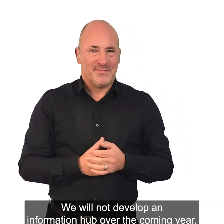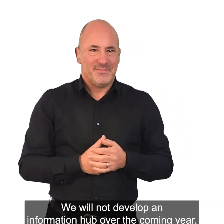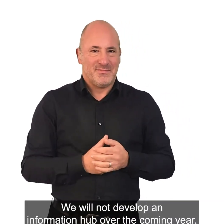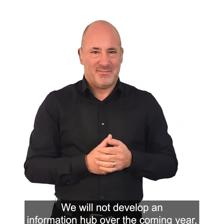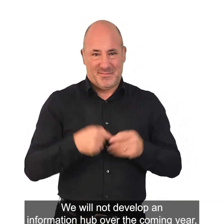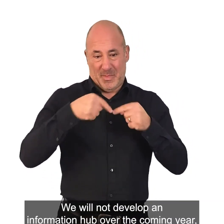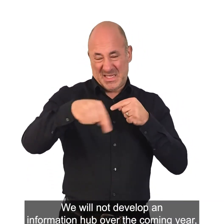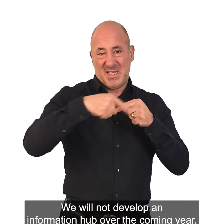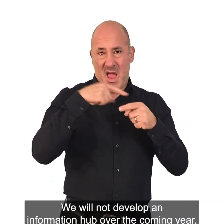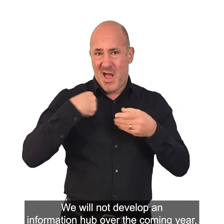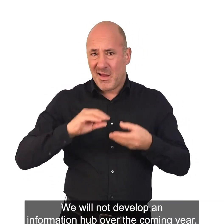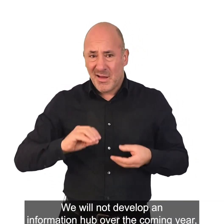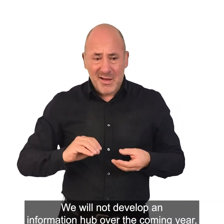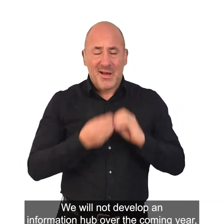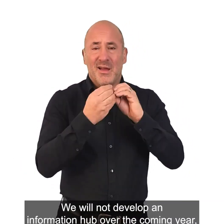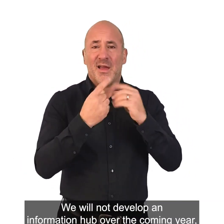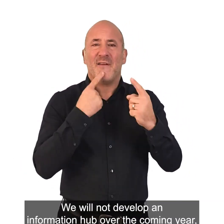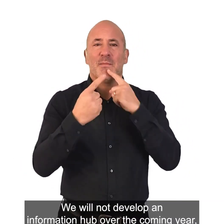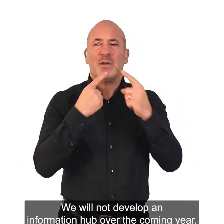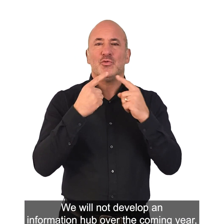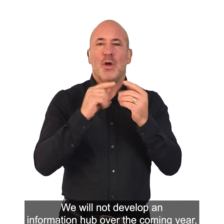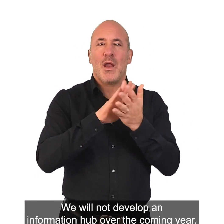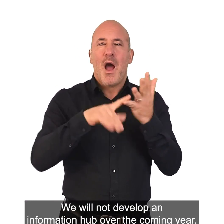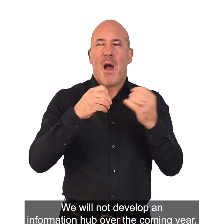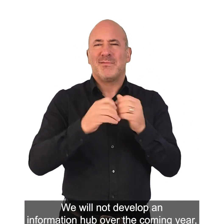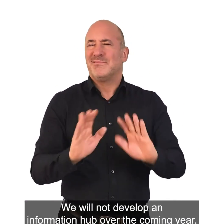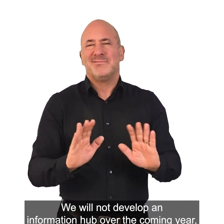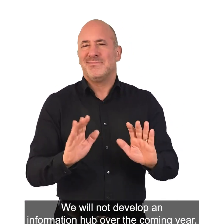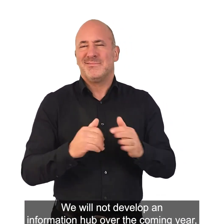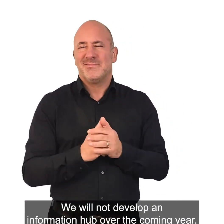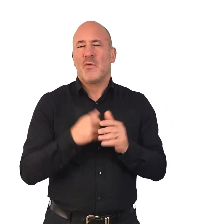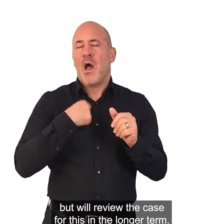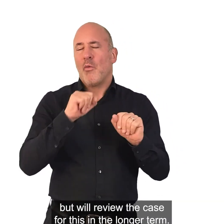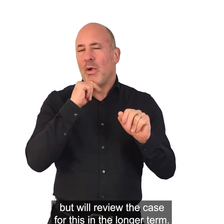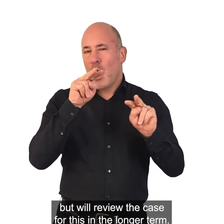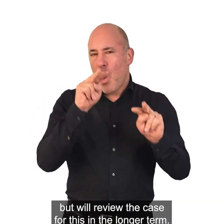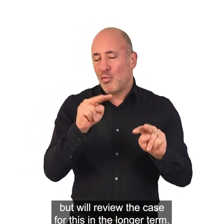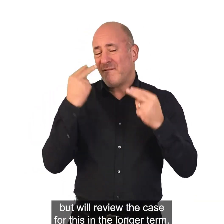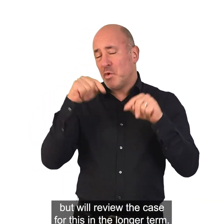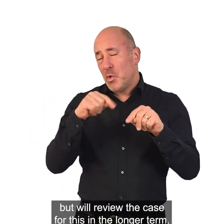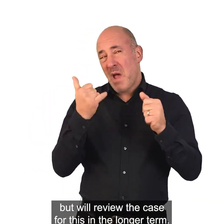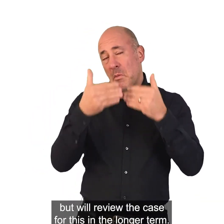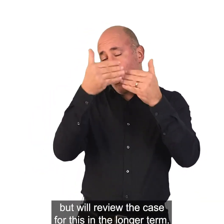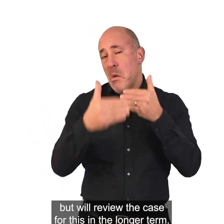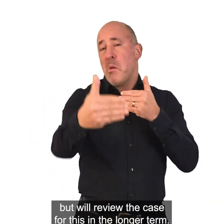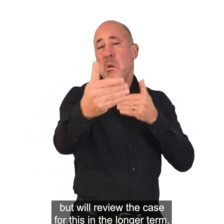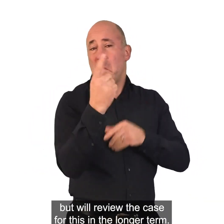We will not develop an information hub over the coming year, but we'll review the case for this in the longer